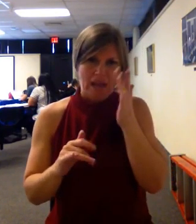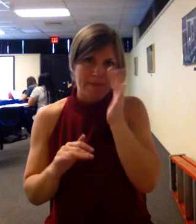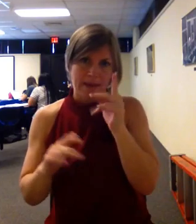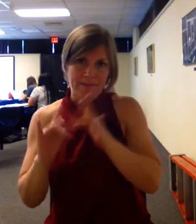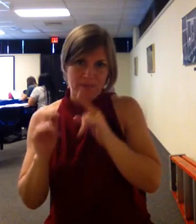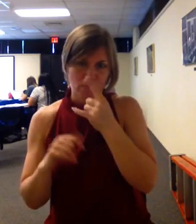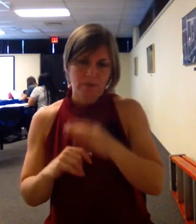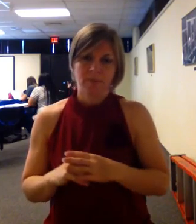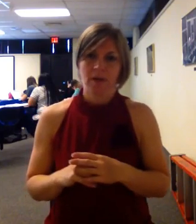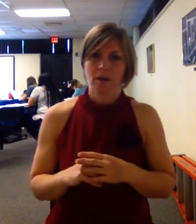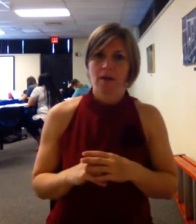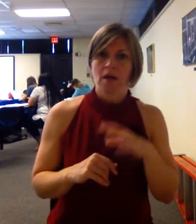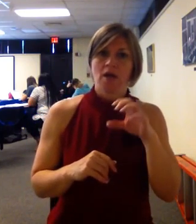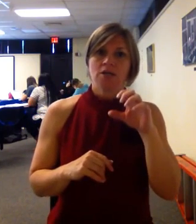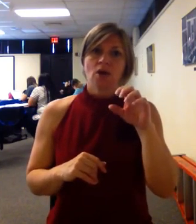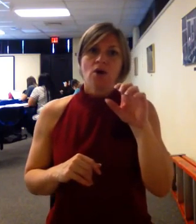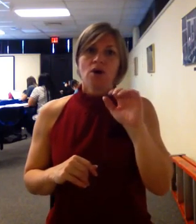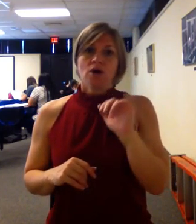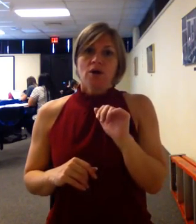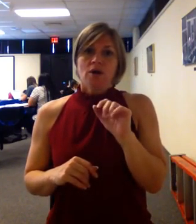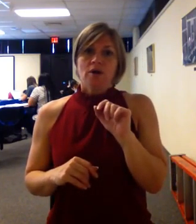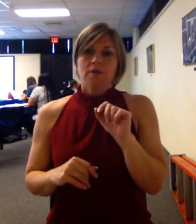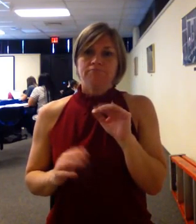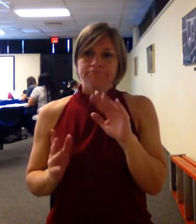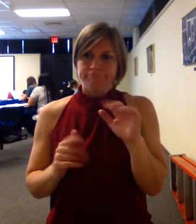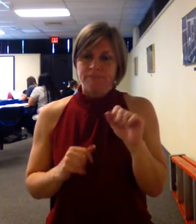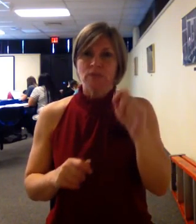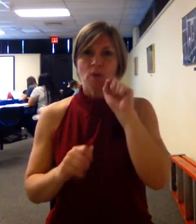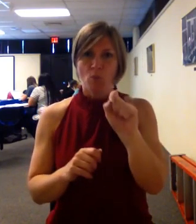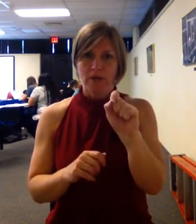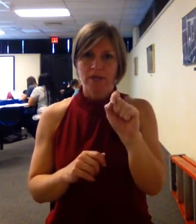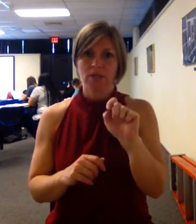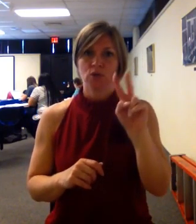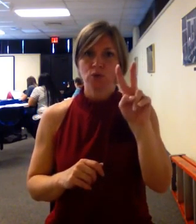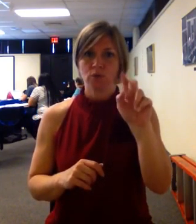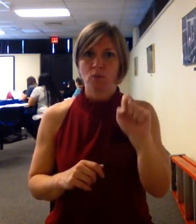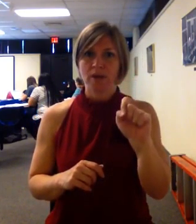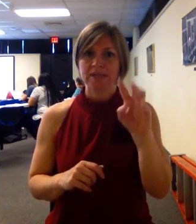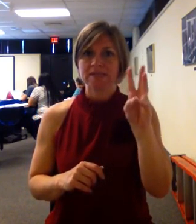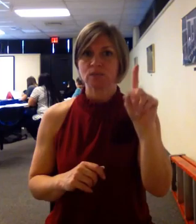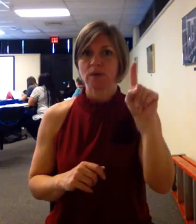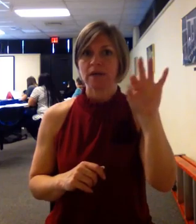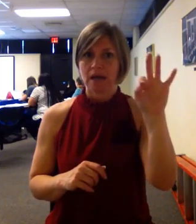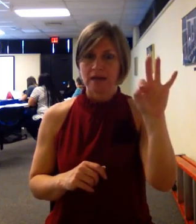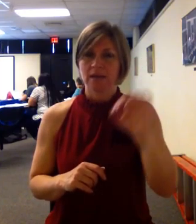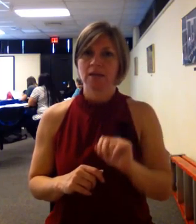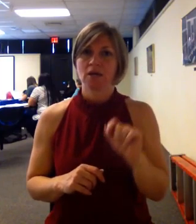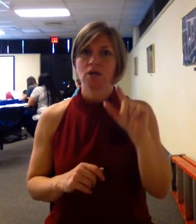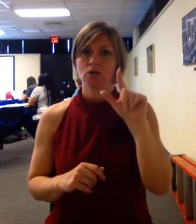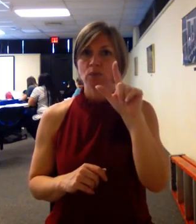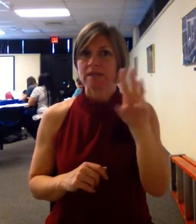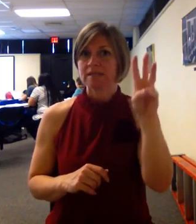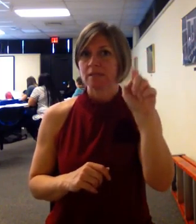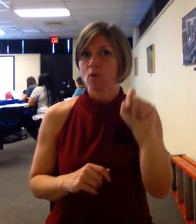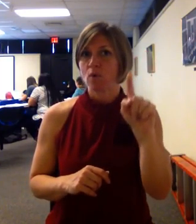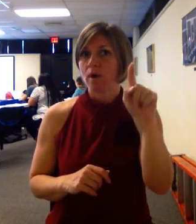is 5,500 of the 21,000, so 0.2619, and again, that's 26.19%. I don't care how you write